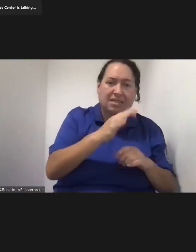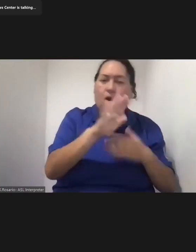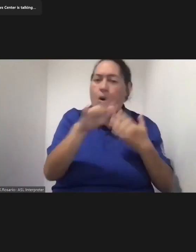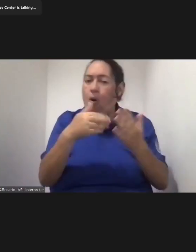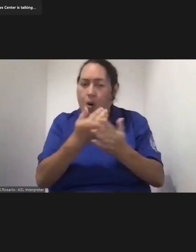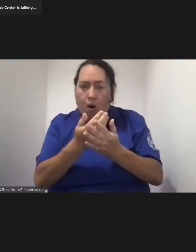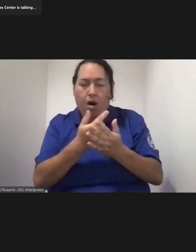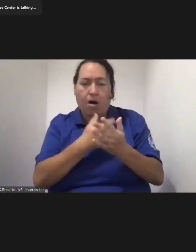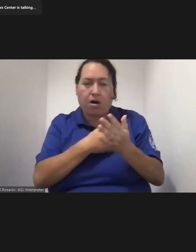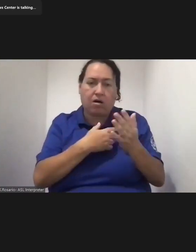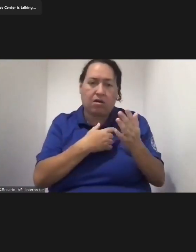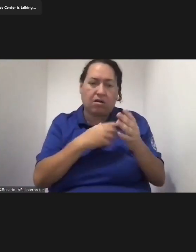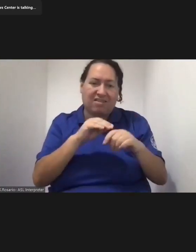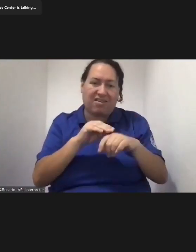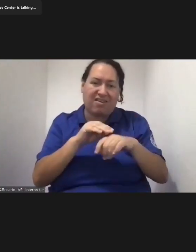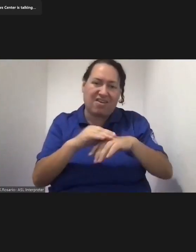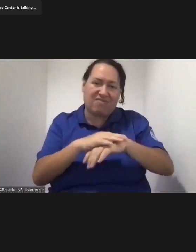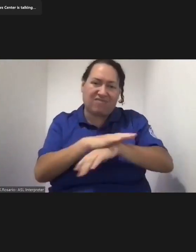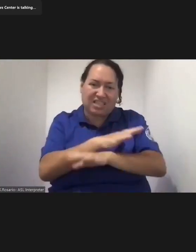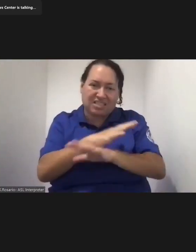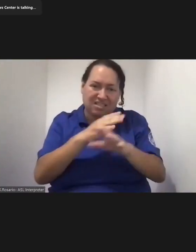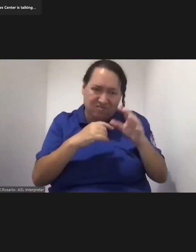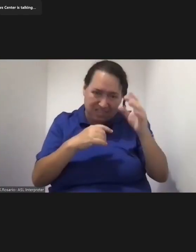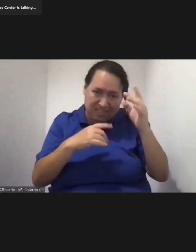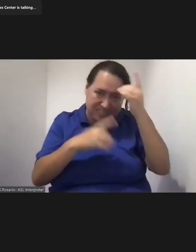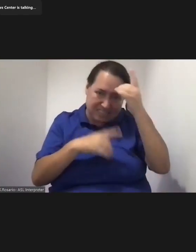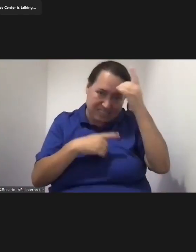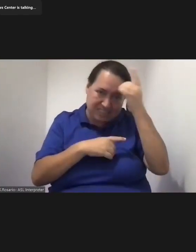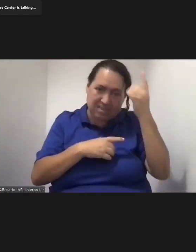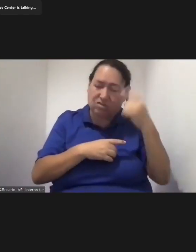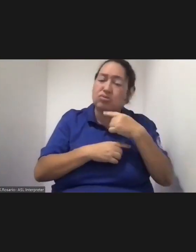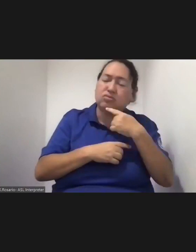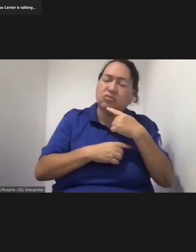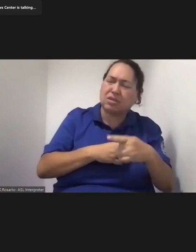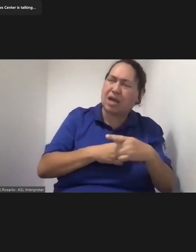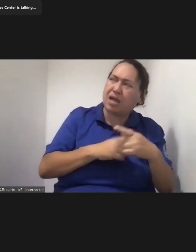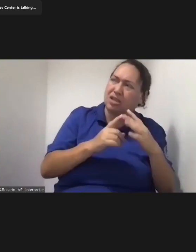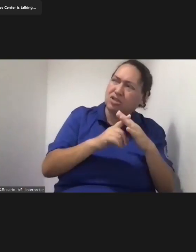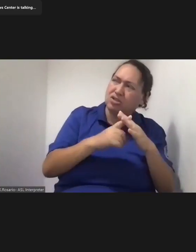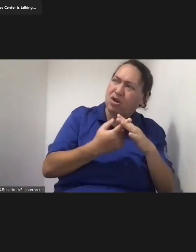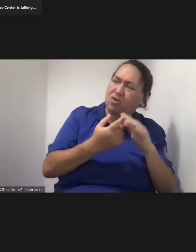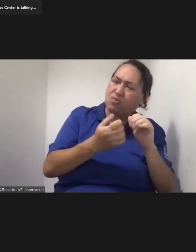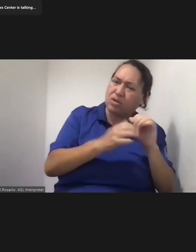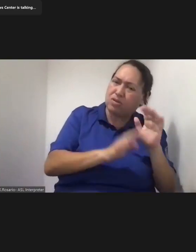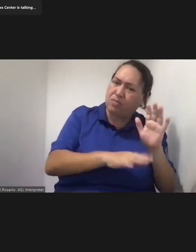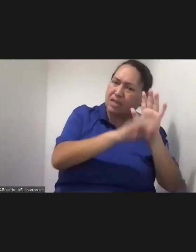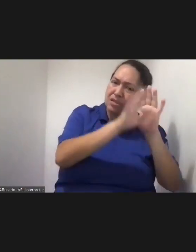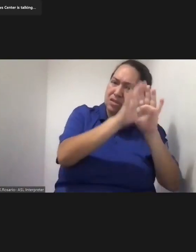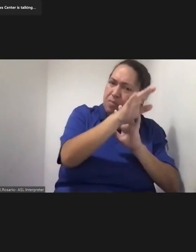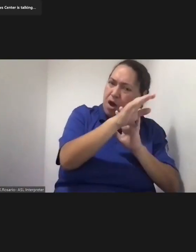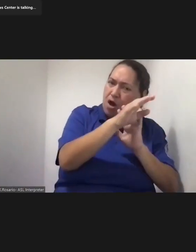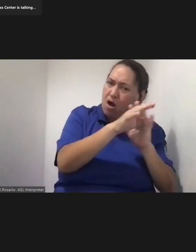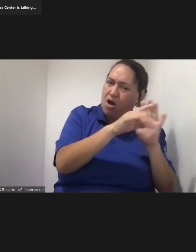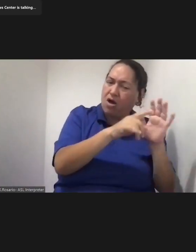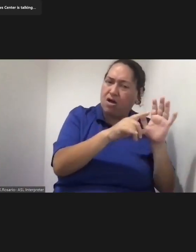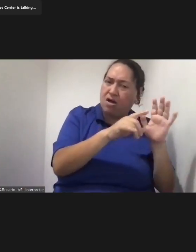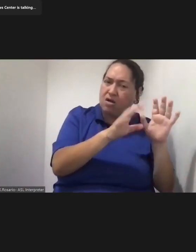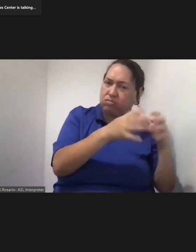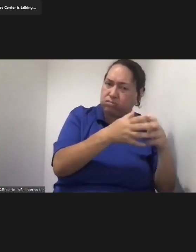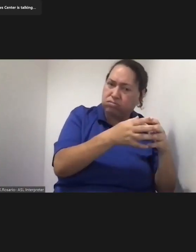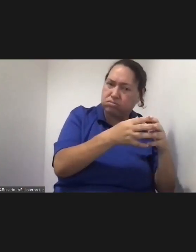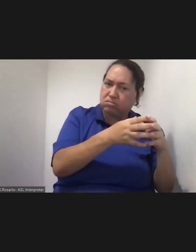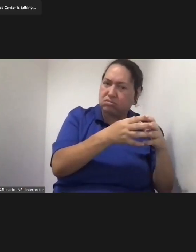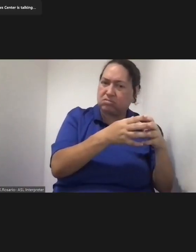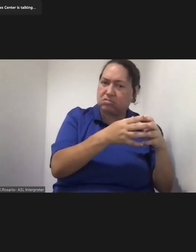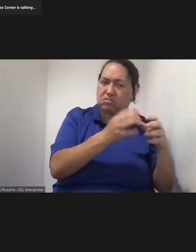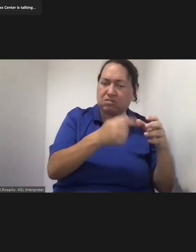No, you said it started with the basketball cluster, right? So what led you guys to that basketball cluster? There must